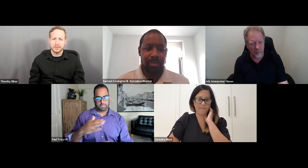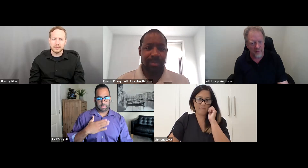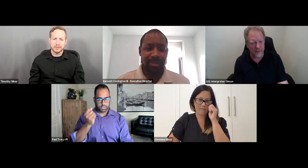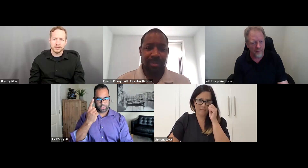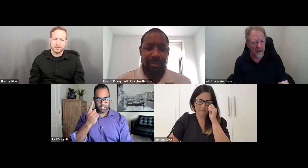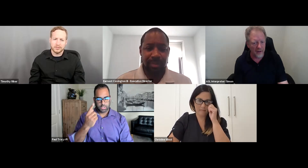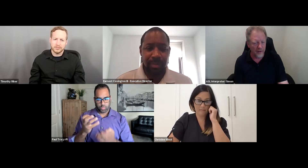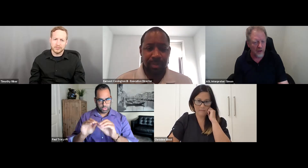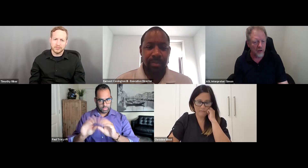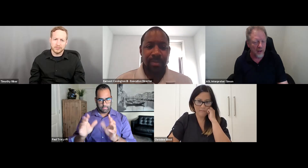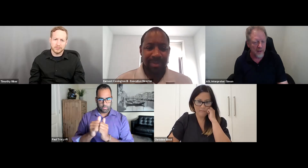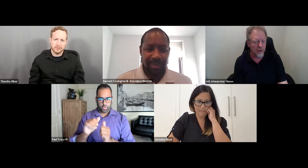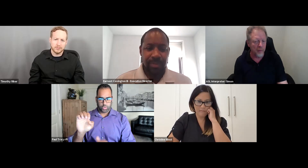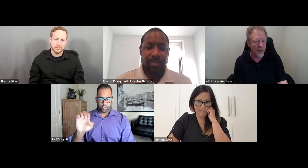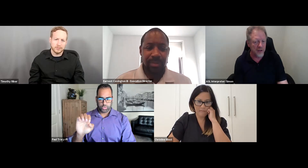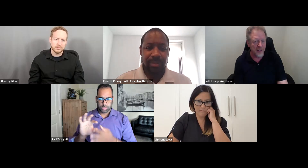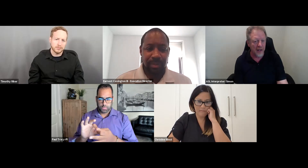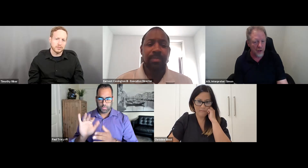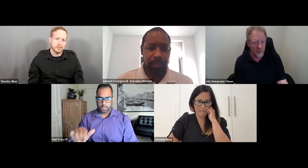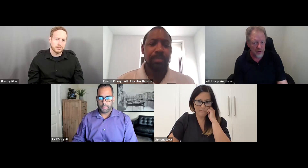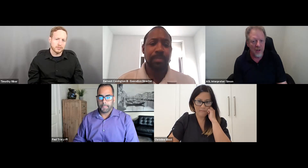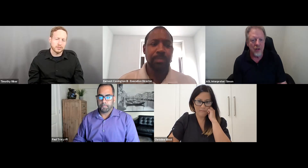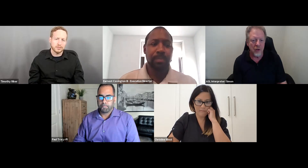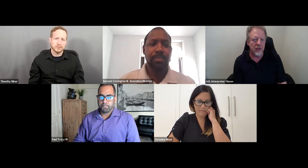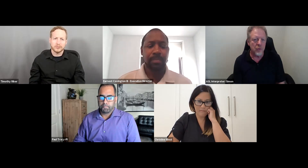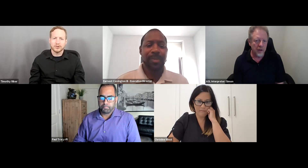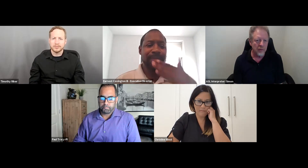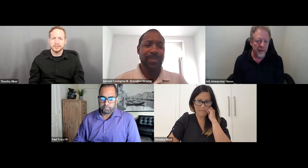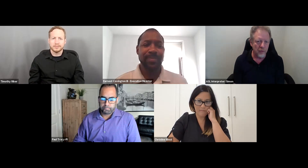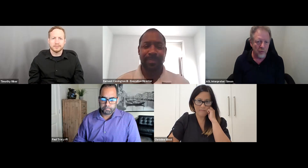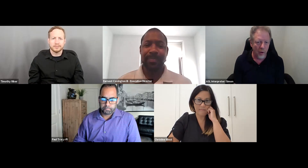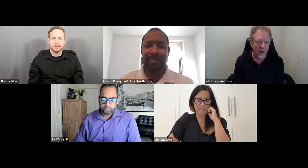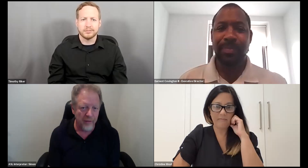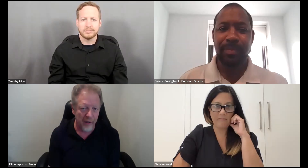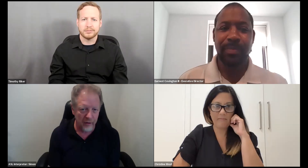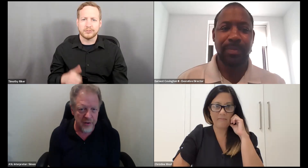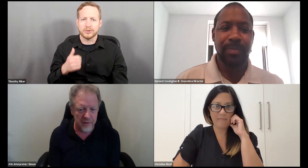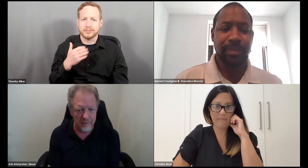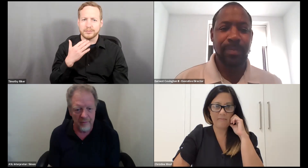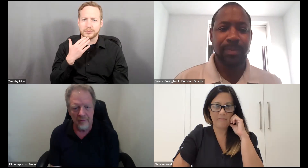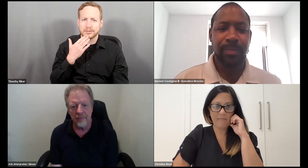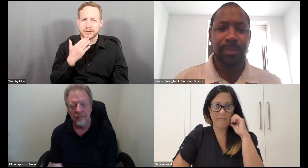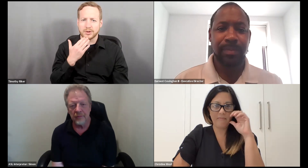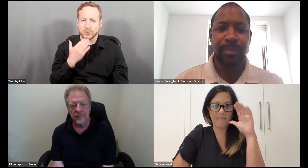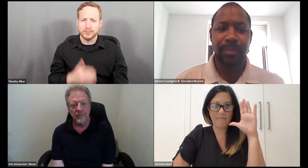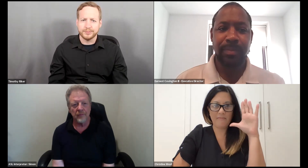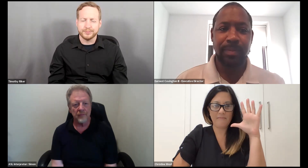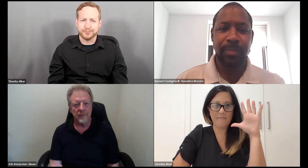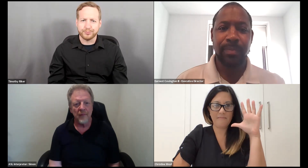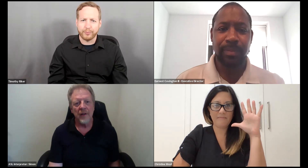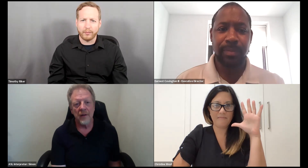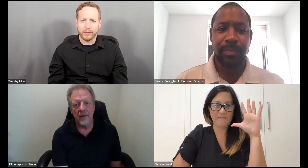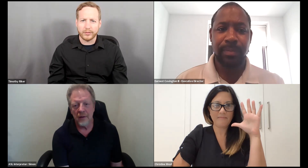know, with different vernacular and different terminology that they use. So I just wanted to make you aware of that, Ernest.